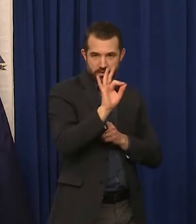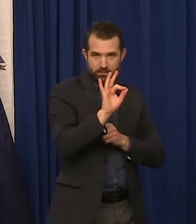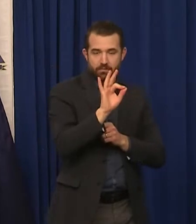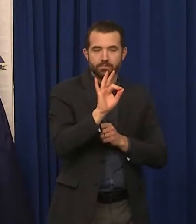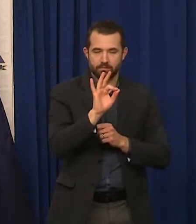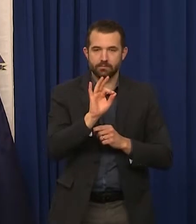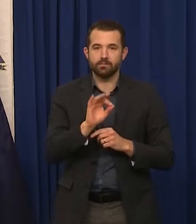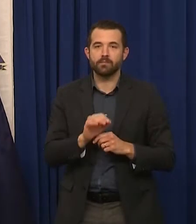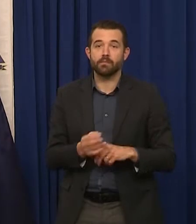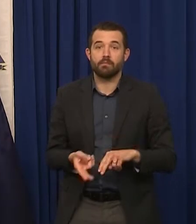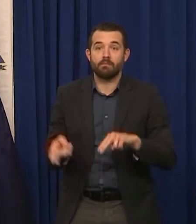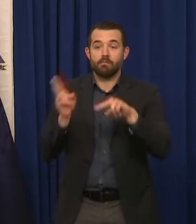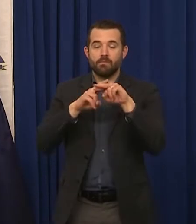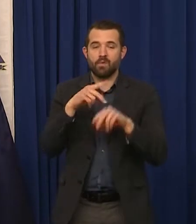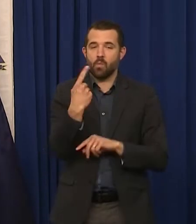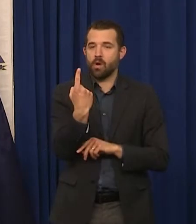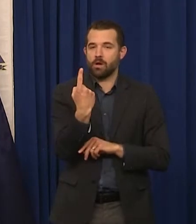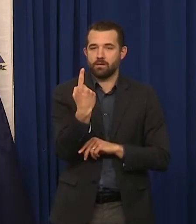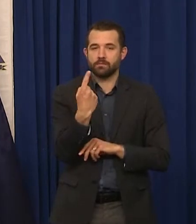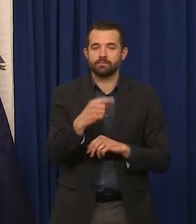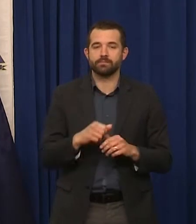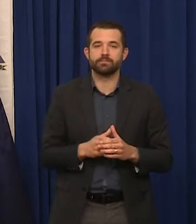That's an increase of one since yesterday.